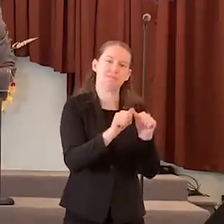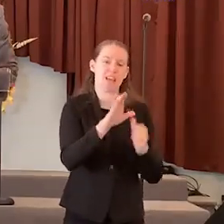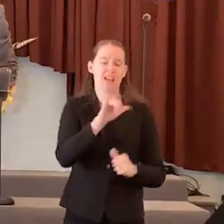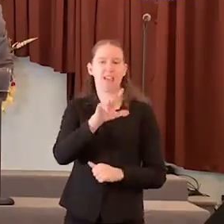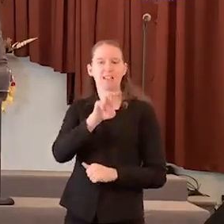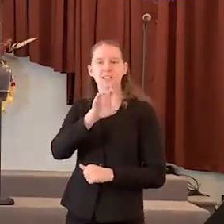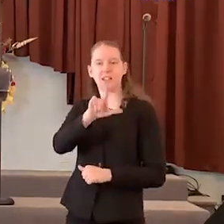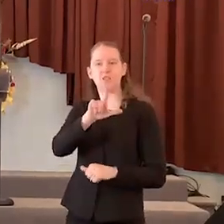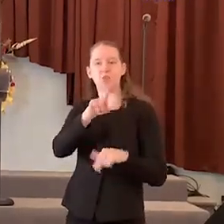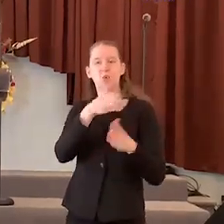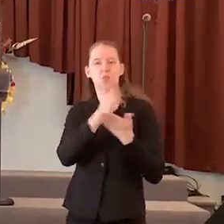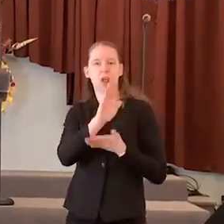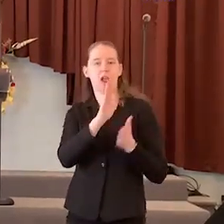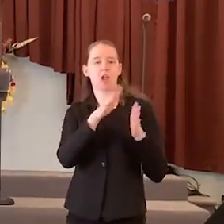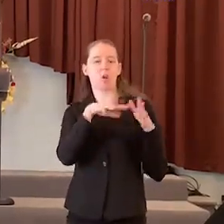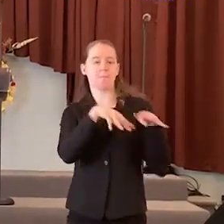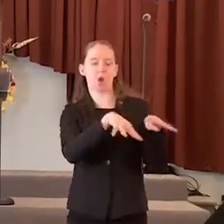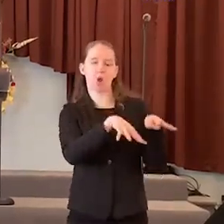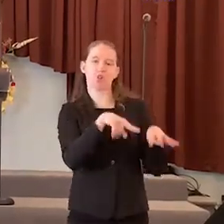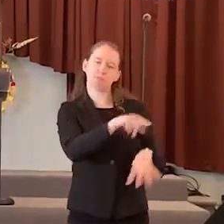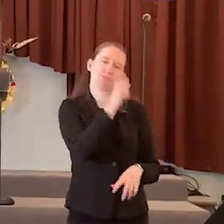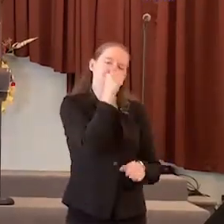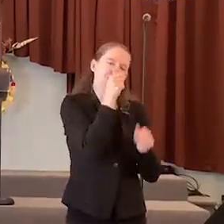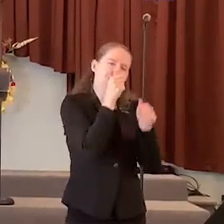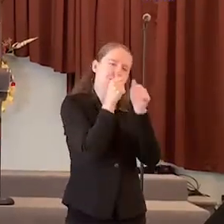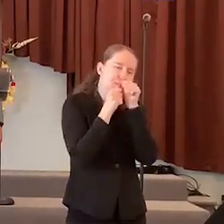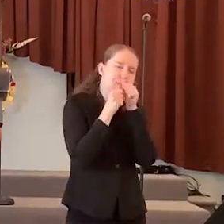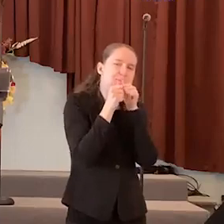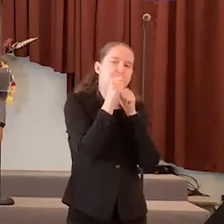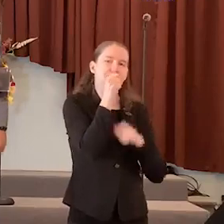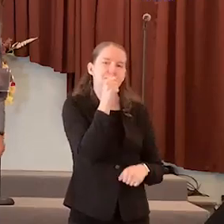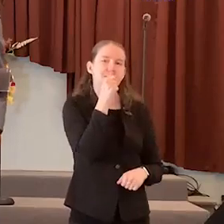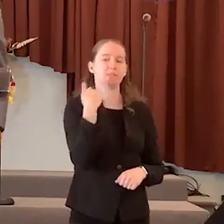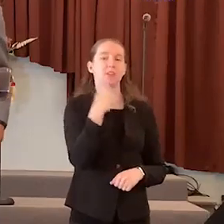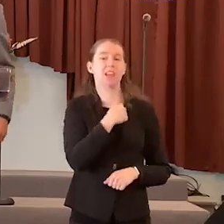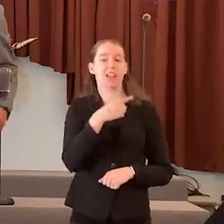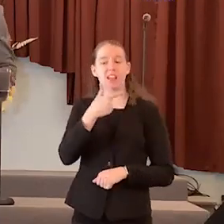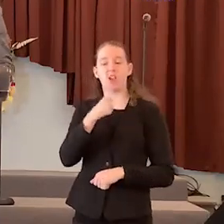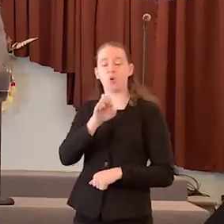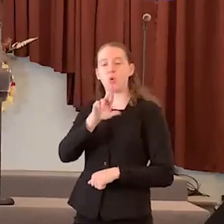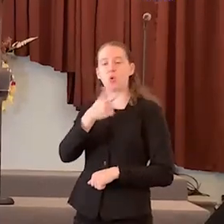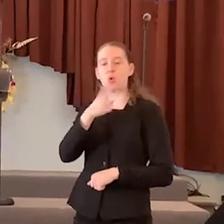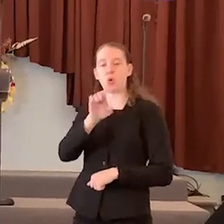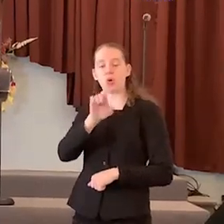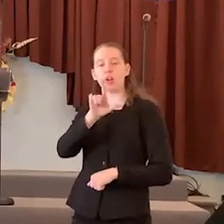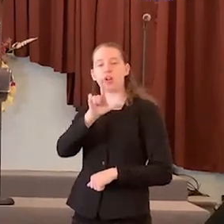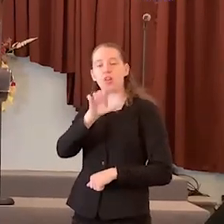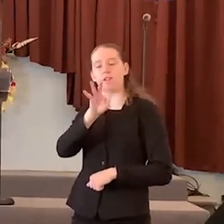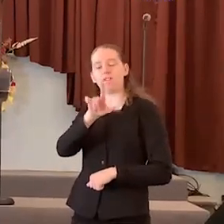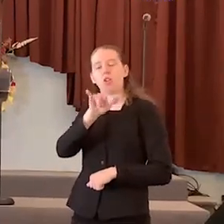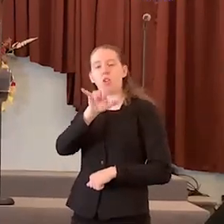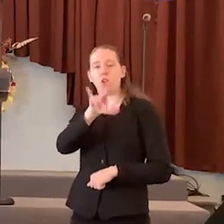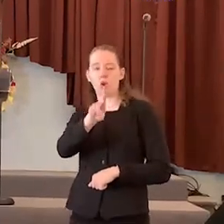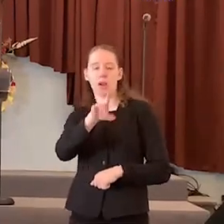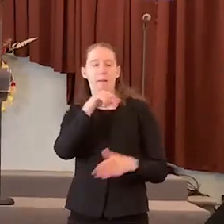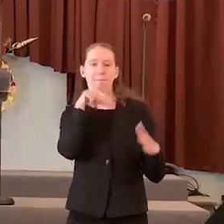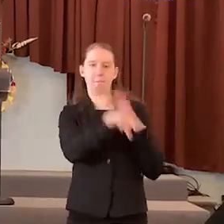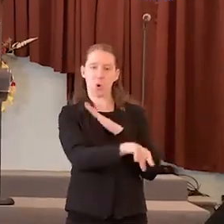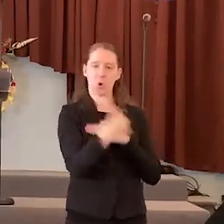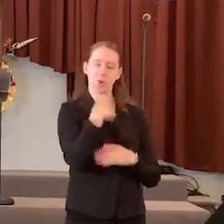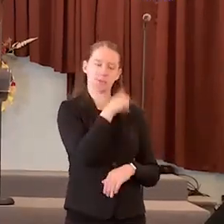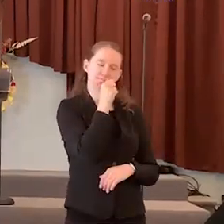rights marches. He survived the George Floyd episode when he was